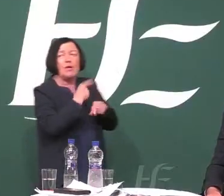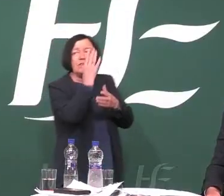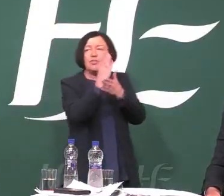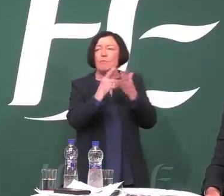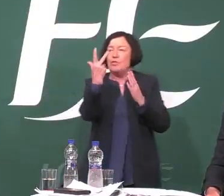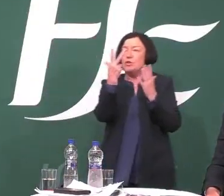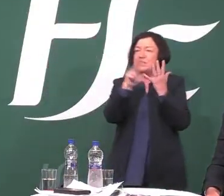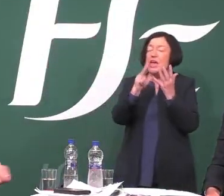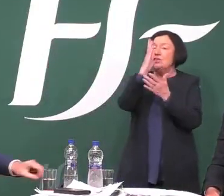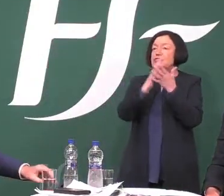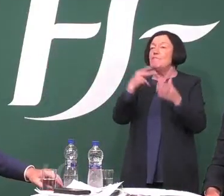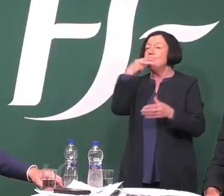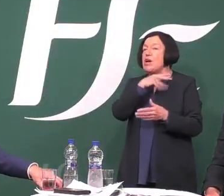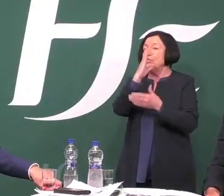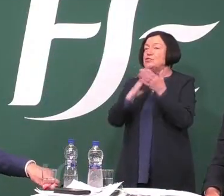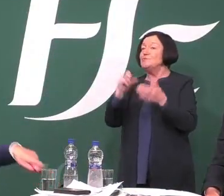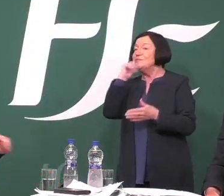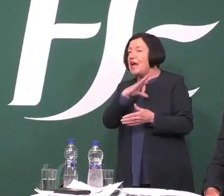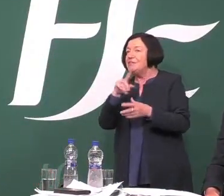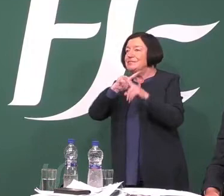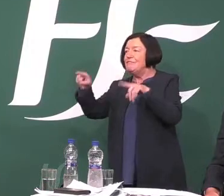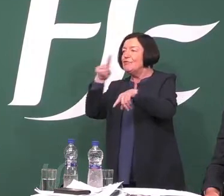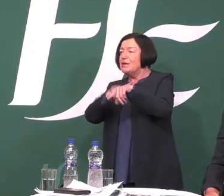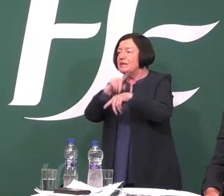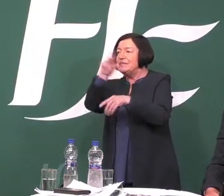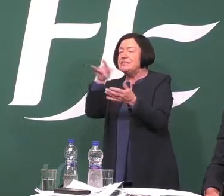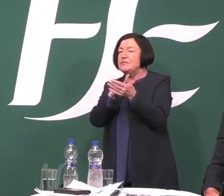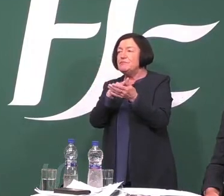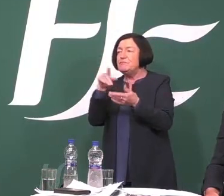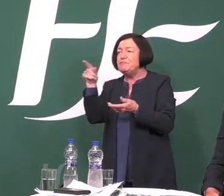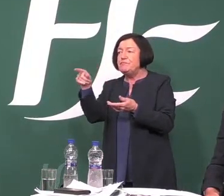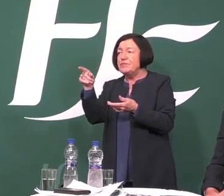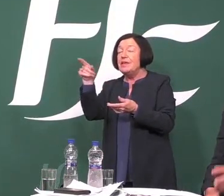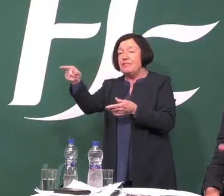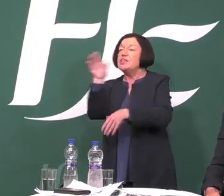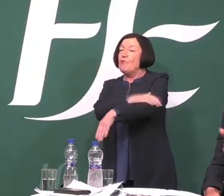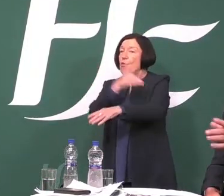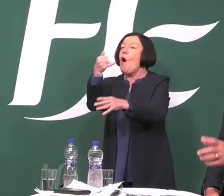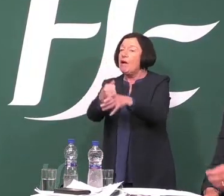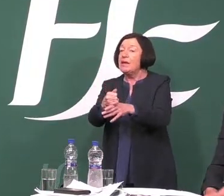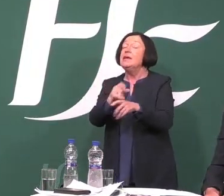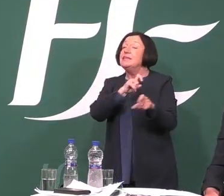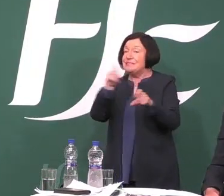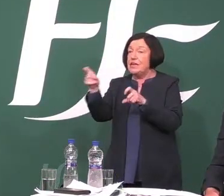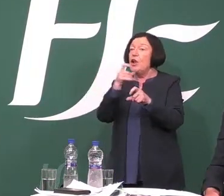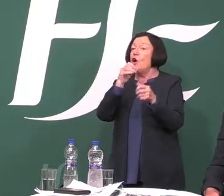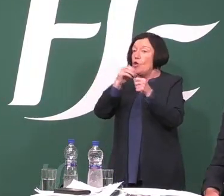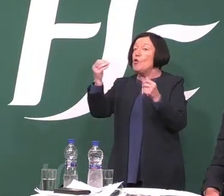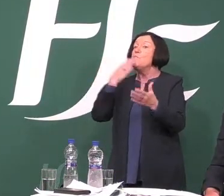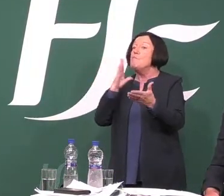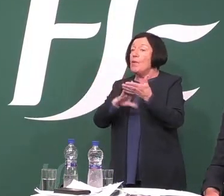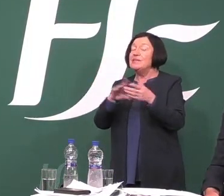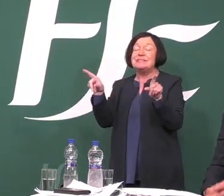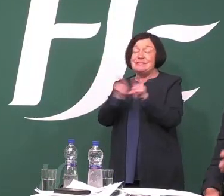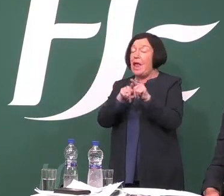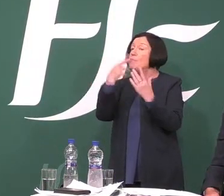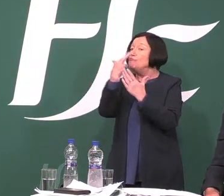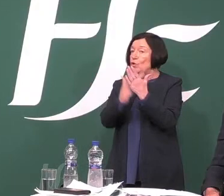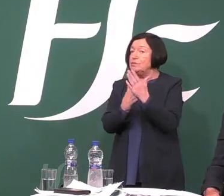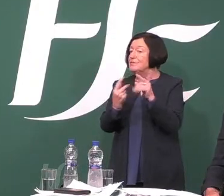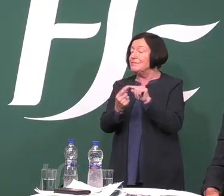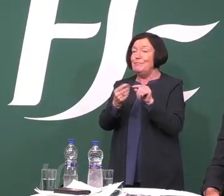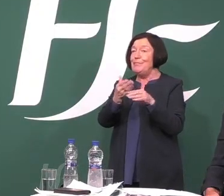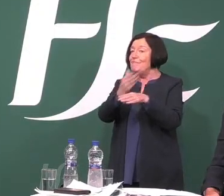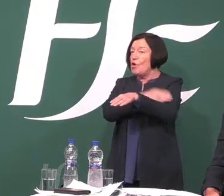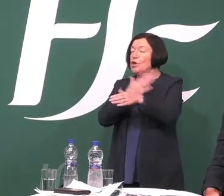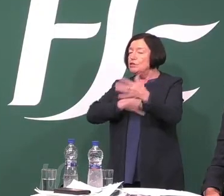be some Friday, some Saturday, some Sunday, different slots. That's for walk-in, and they'll still be done their appointments based. So the same rules apply as before. Just